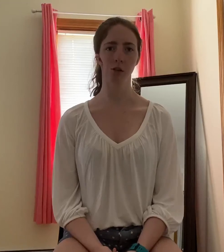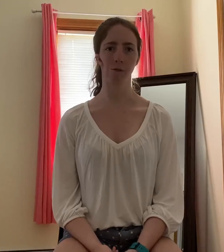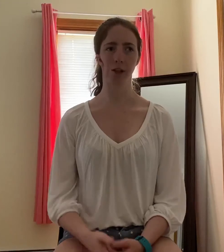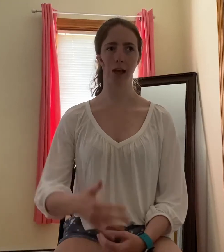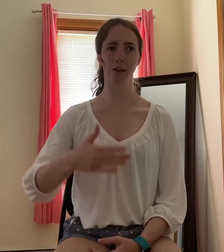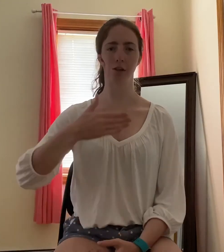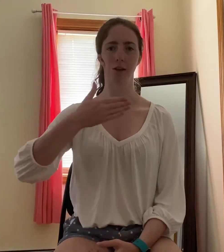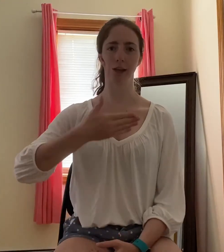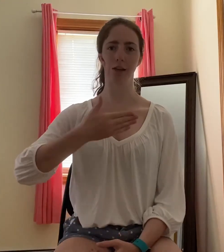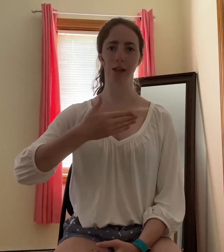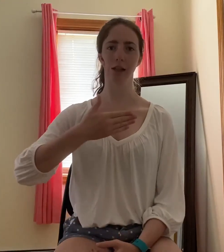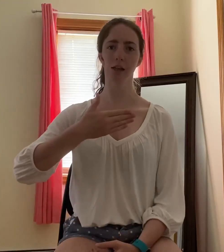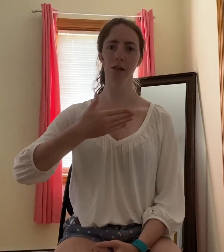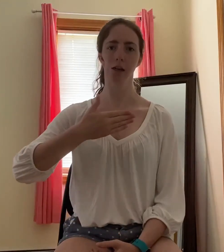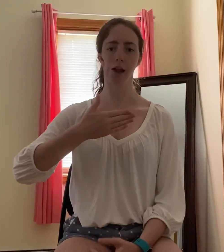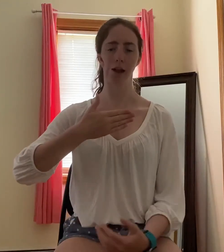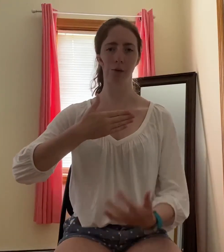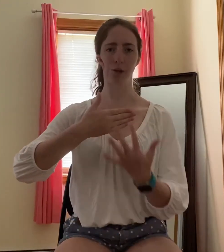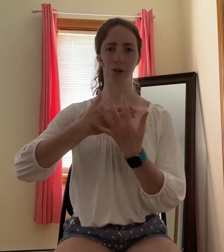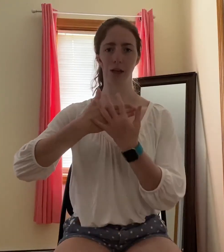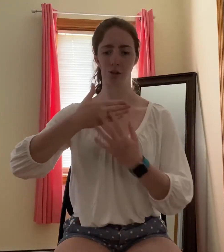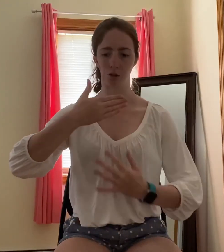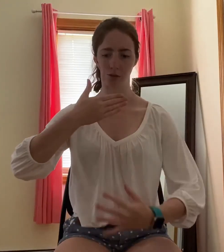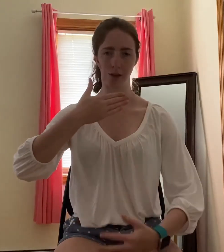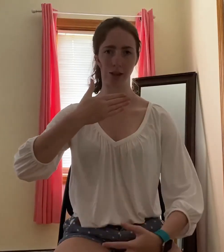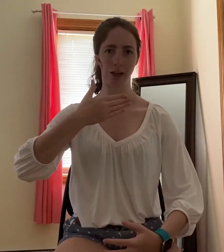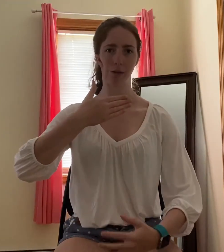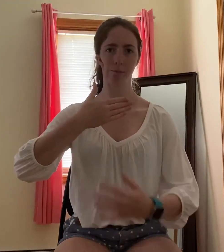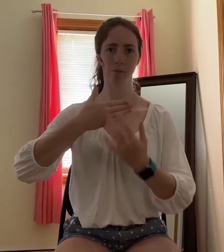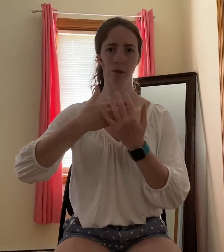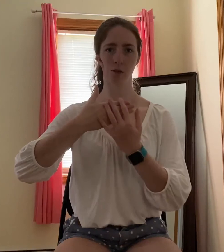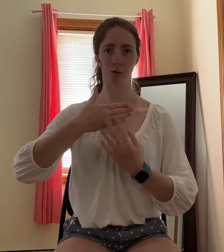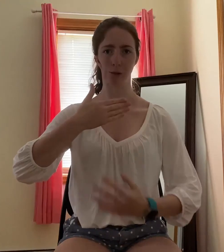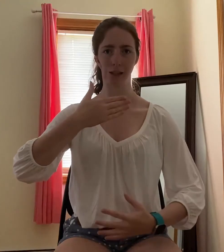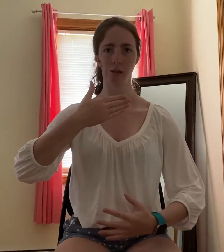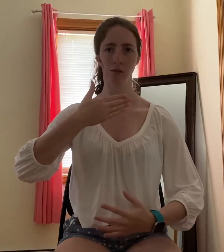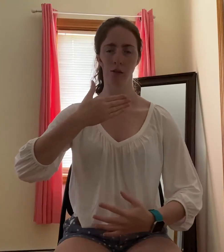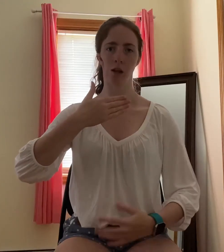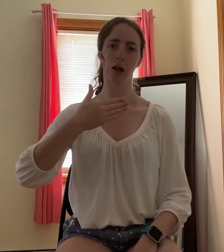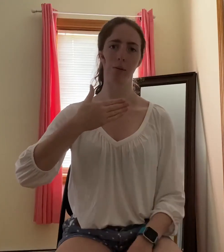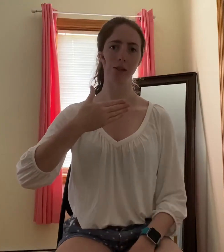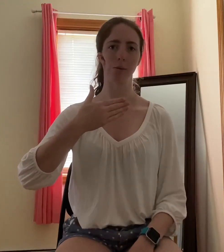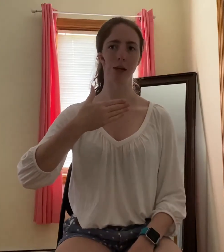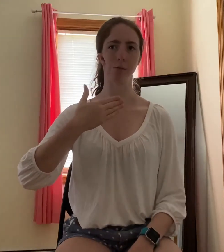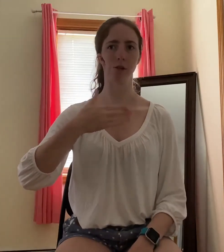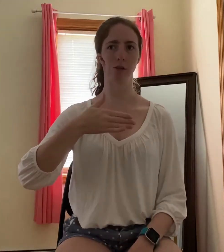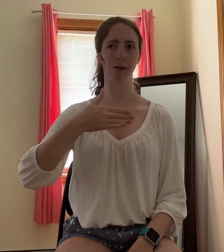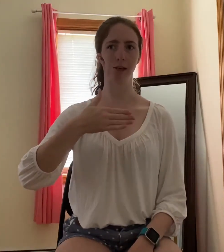for that, you have a hand like this, and with your other hand, you go down like that. So bleed. And sometimes there's a